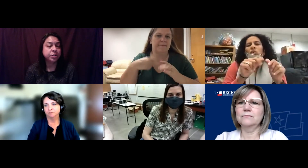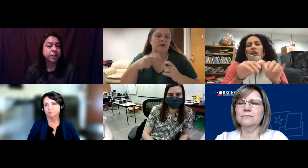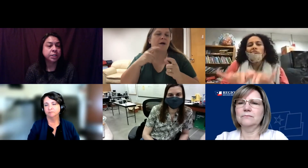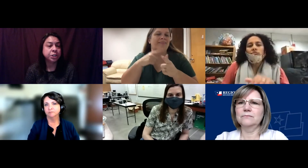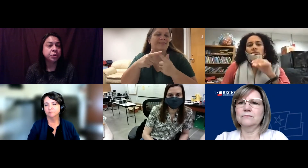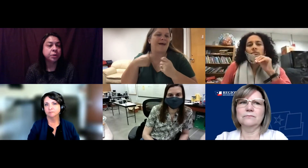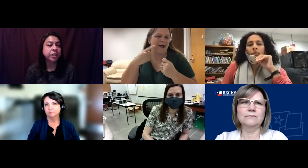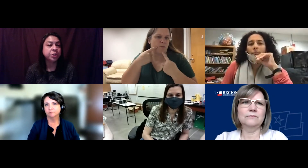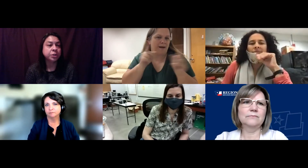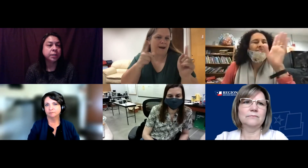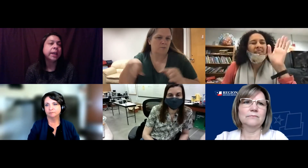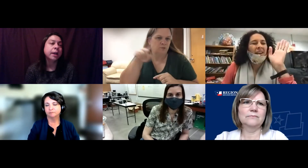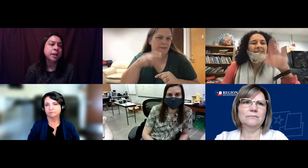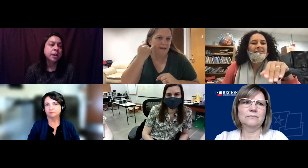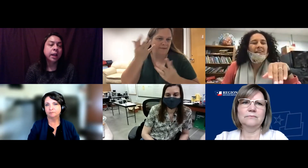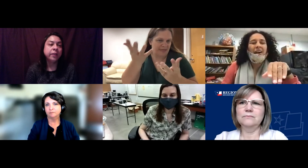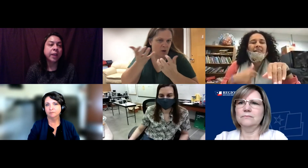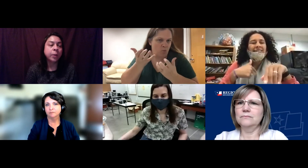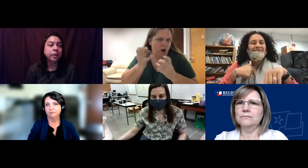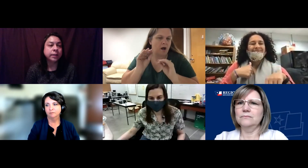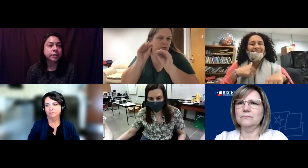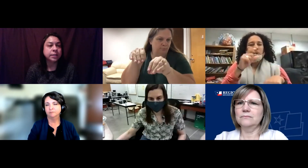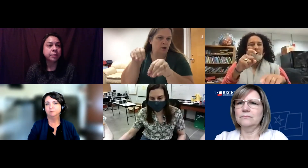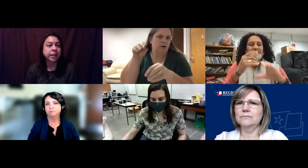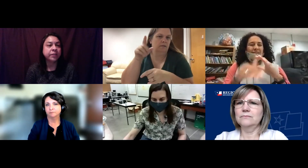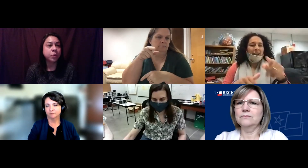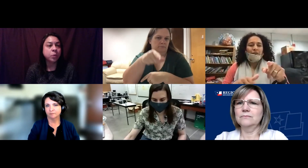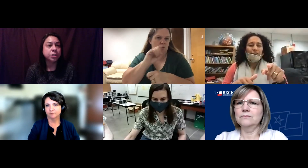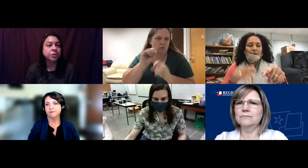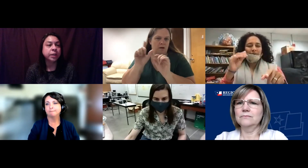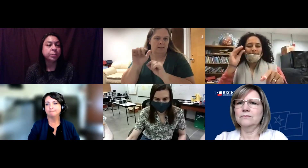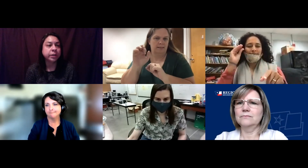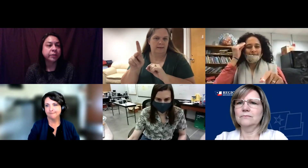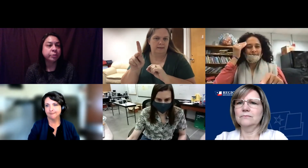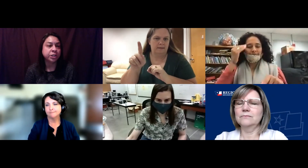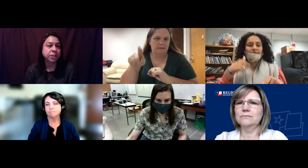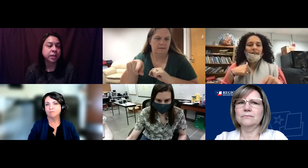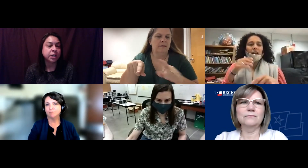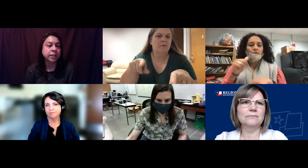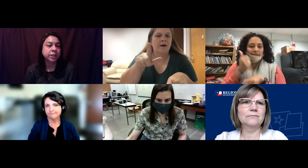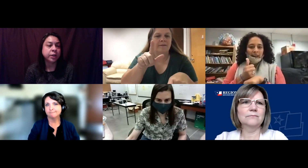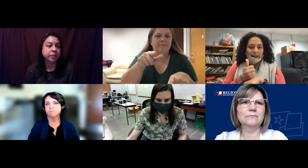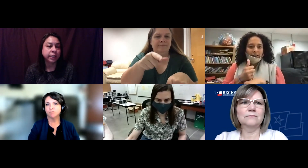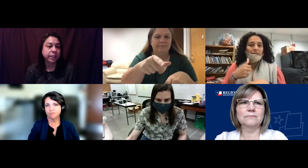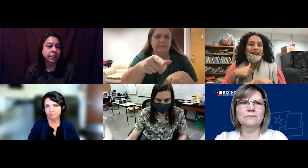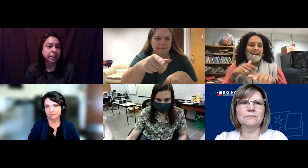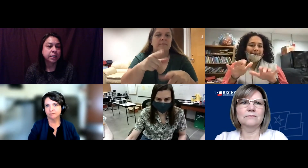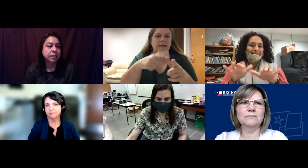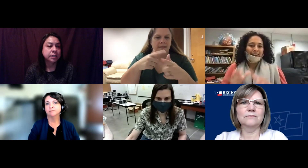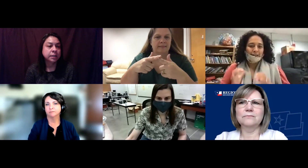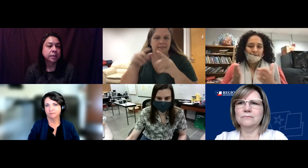you send it to you and then you can do it? Yeah. And then that way I'll announce to them that if they want to, they can put their information there and then you'll have a link.